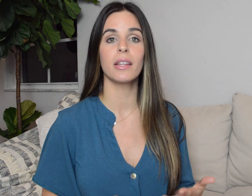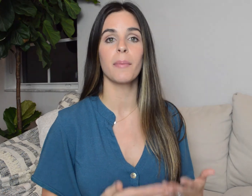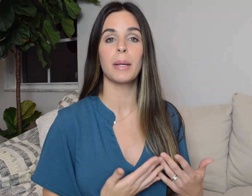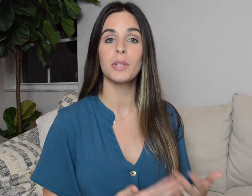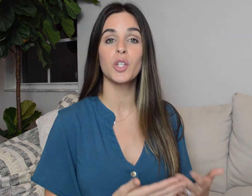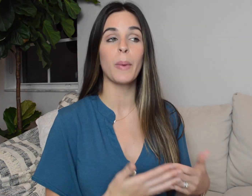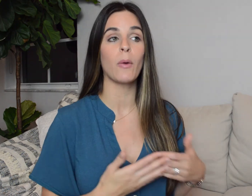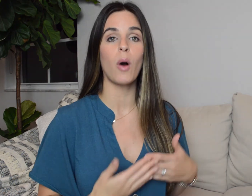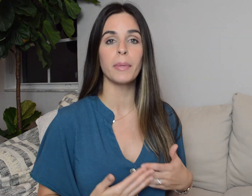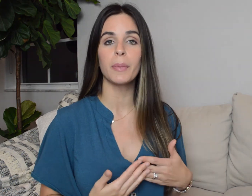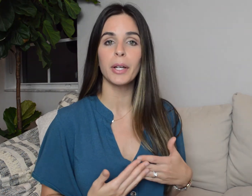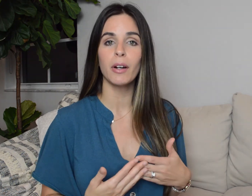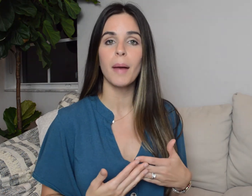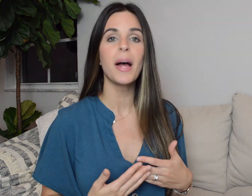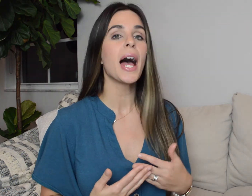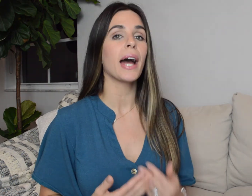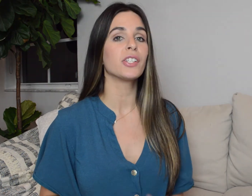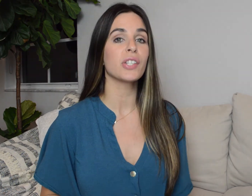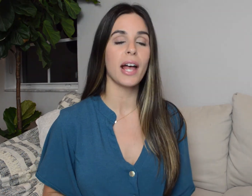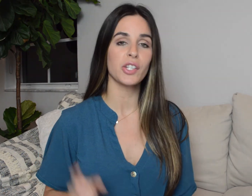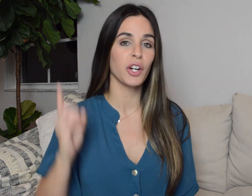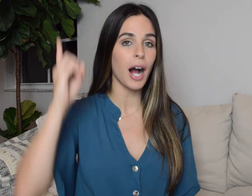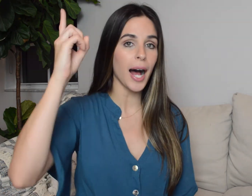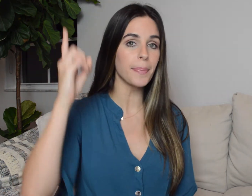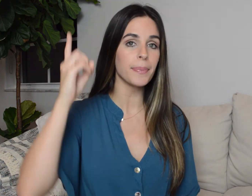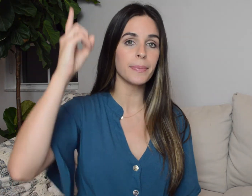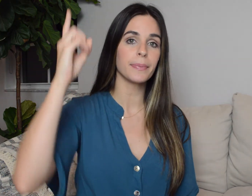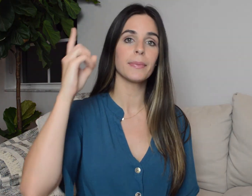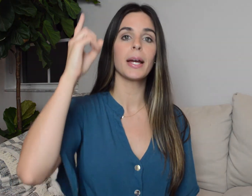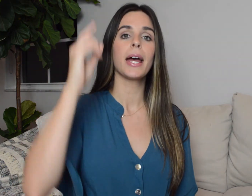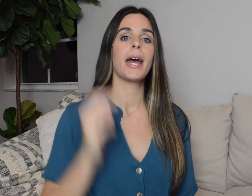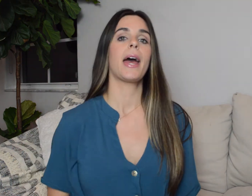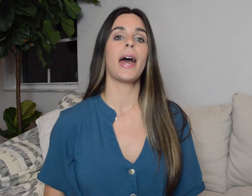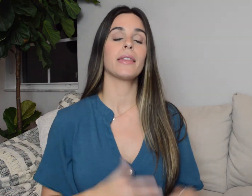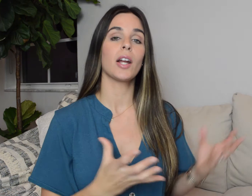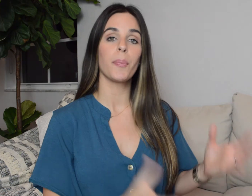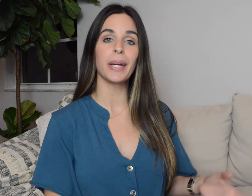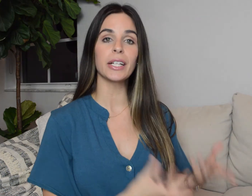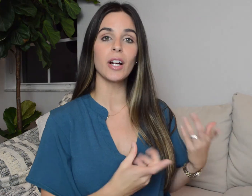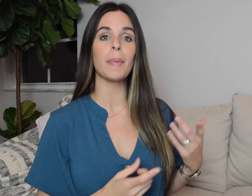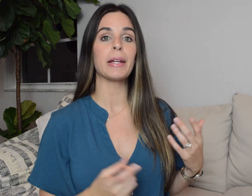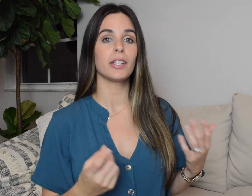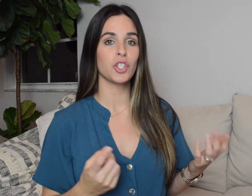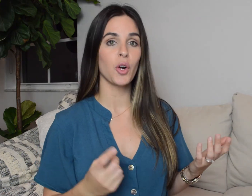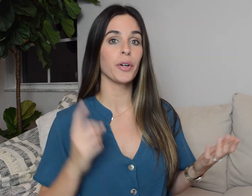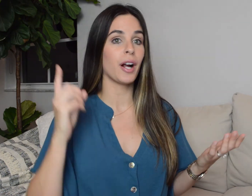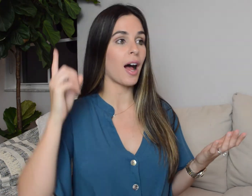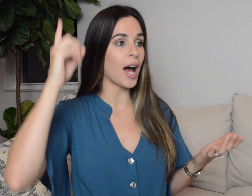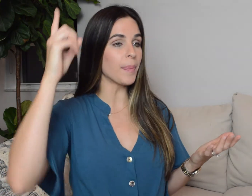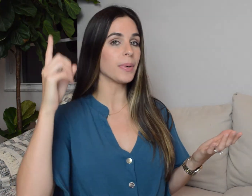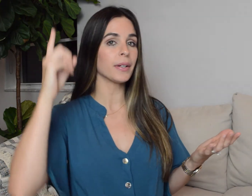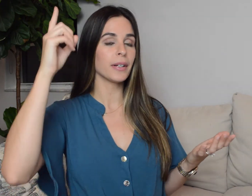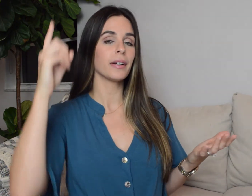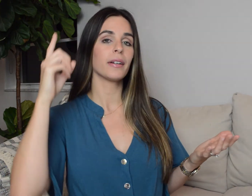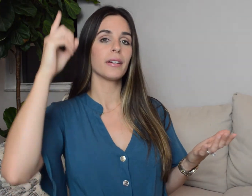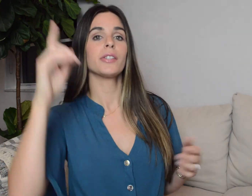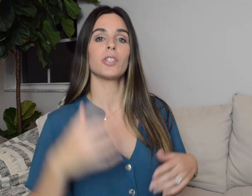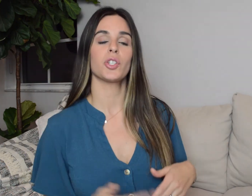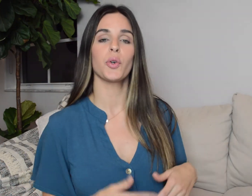maybe she might want me to pick her up, I just ask her up, and then I'll pick her up and then show her up to show her